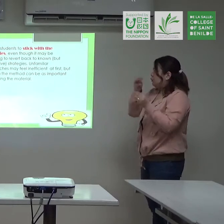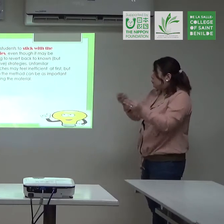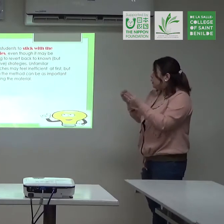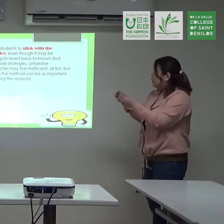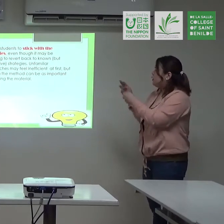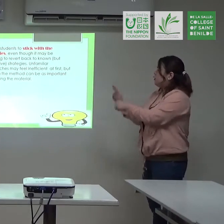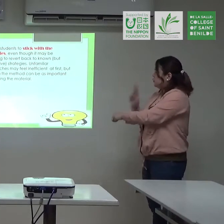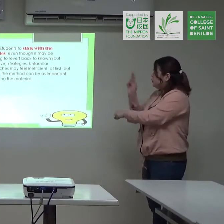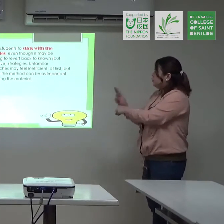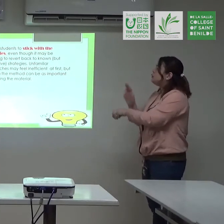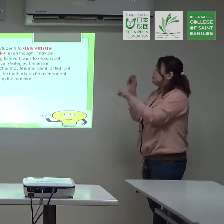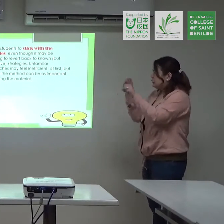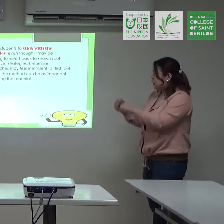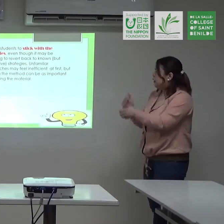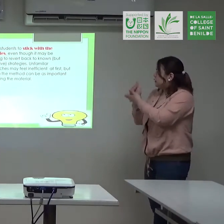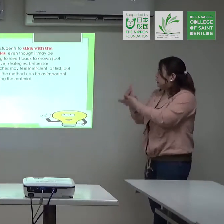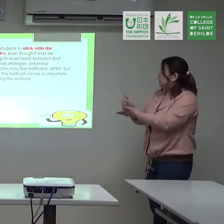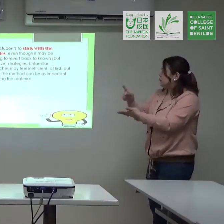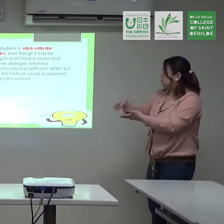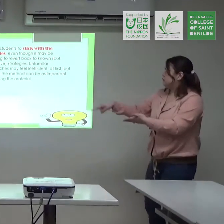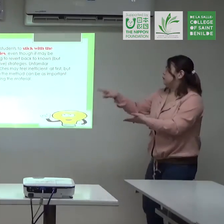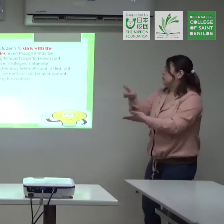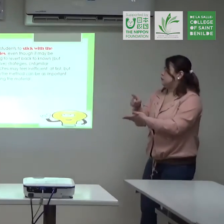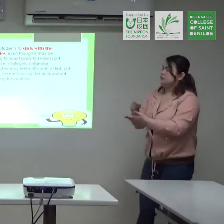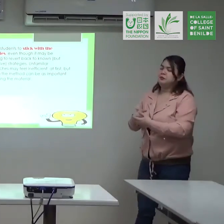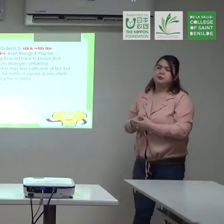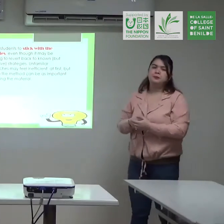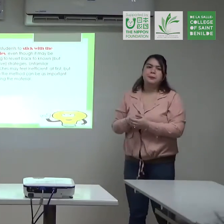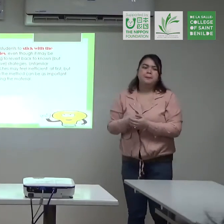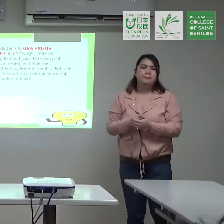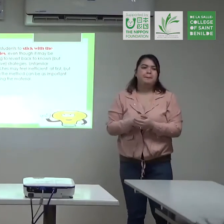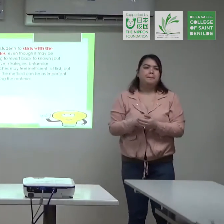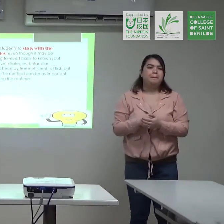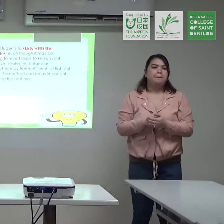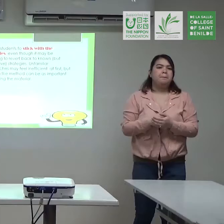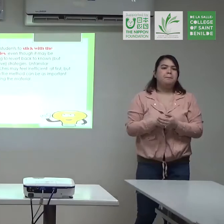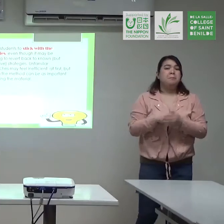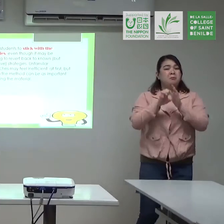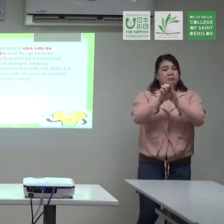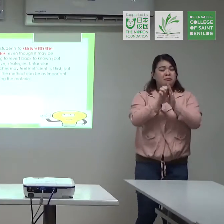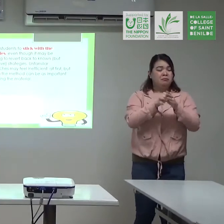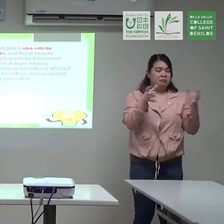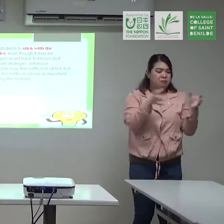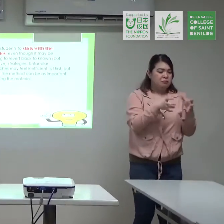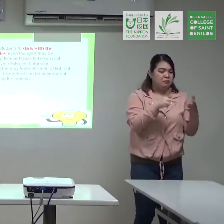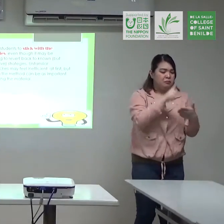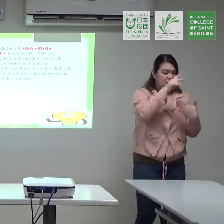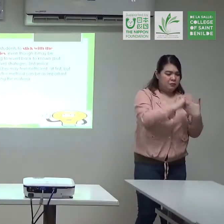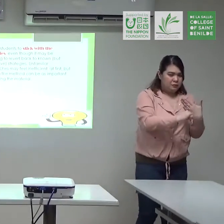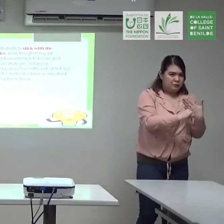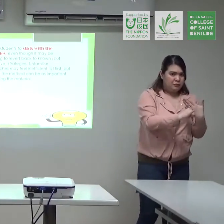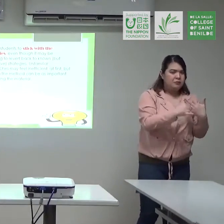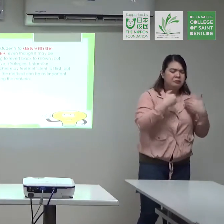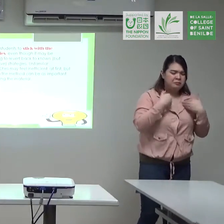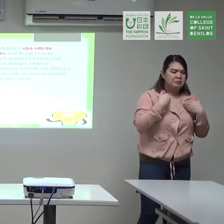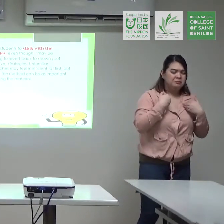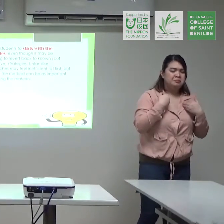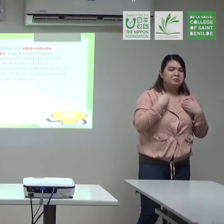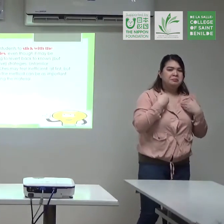learning the material, especially if it involves a group project. Kasi iba-iba,